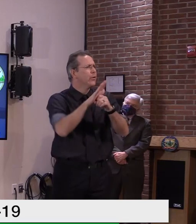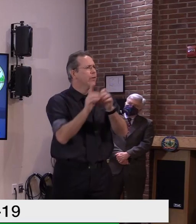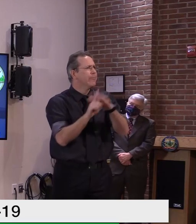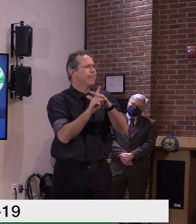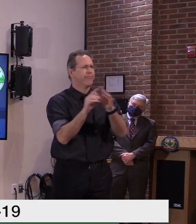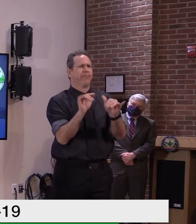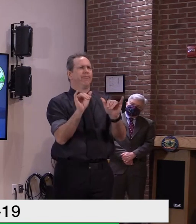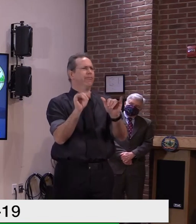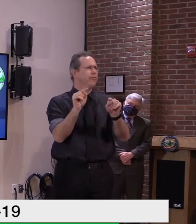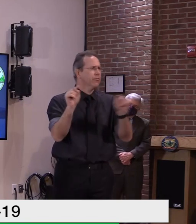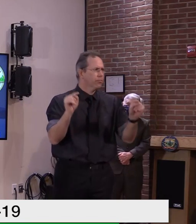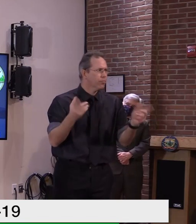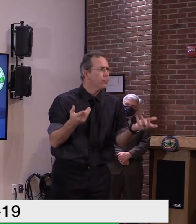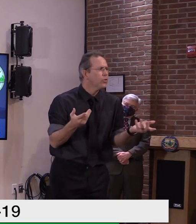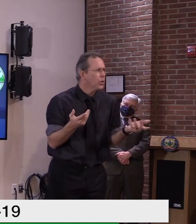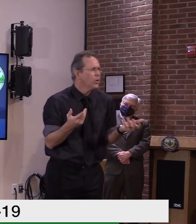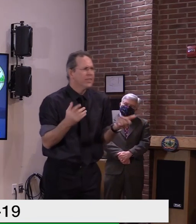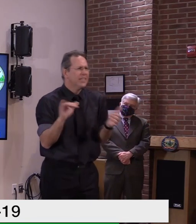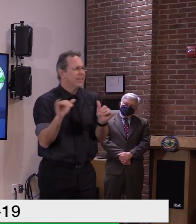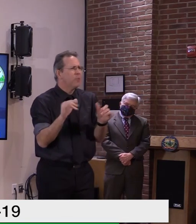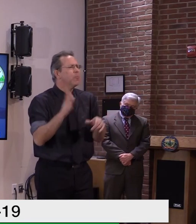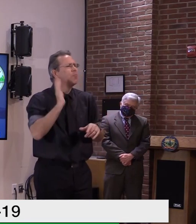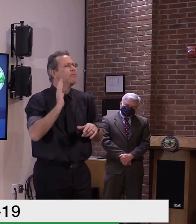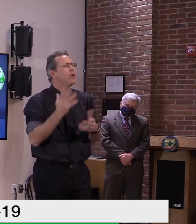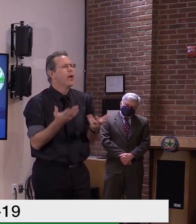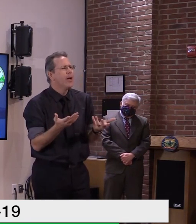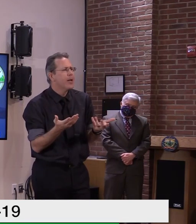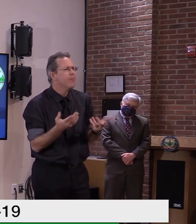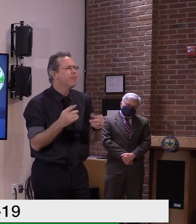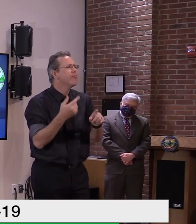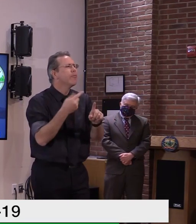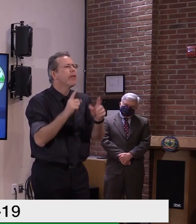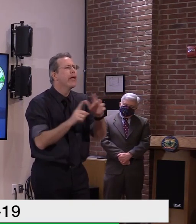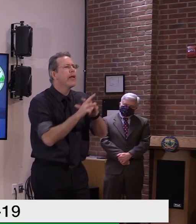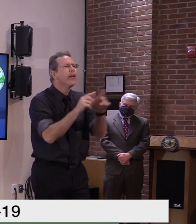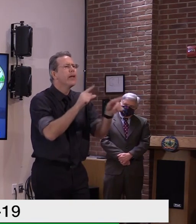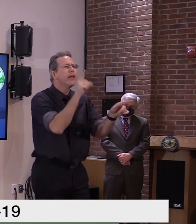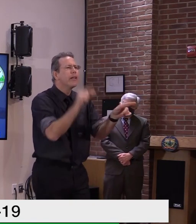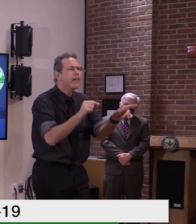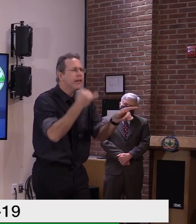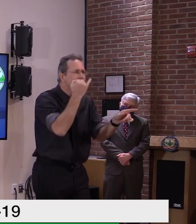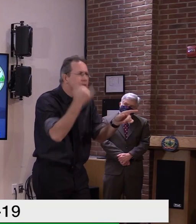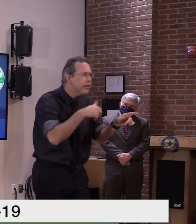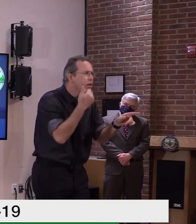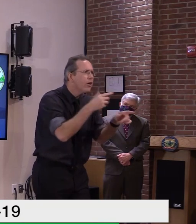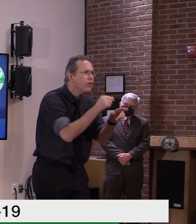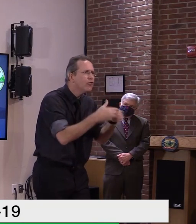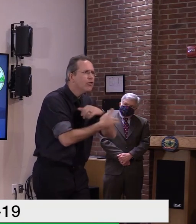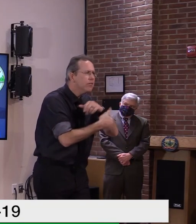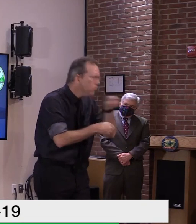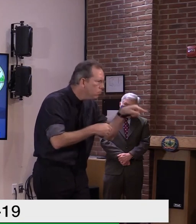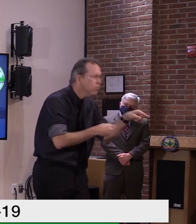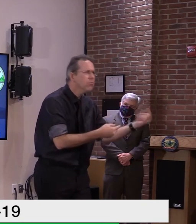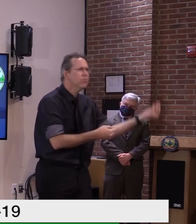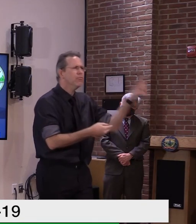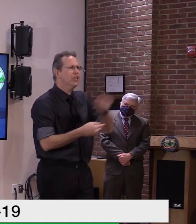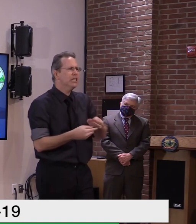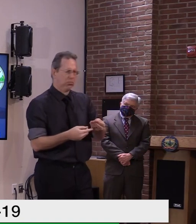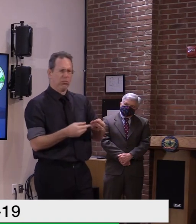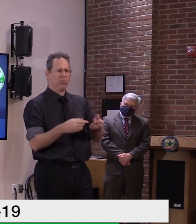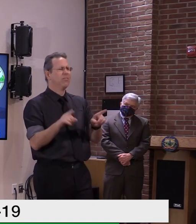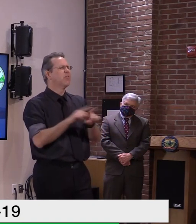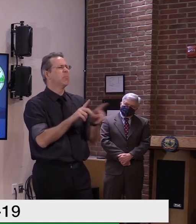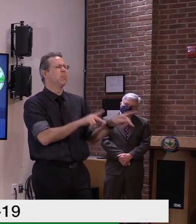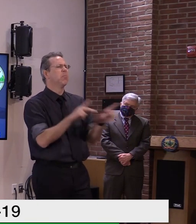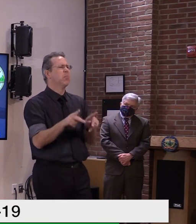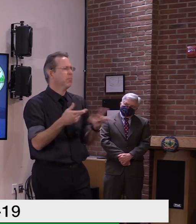if that's how this evolves as well. And that brings me to point two, which is why I wouldn't be surprised, is that